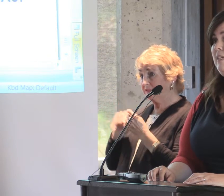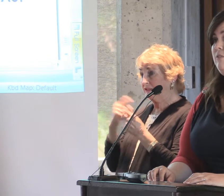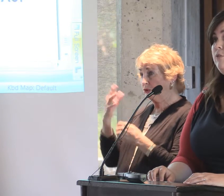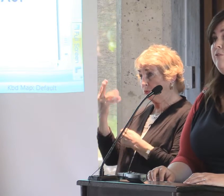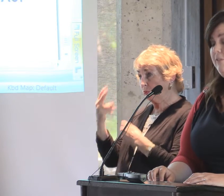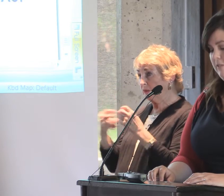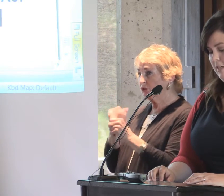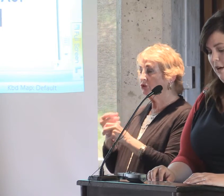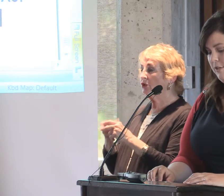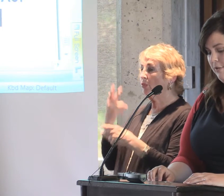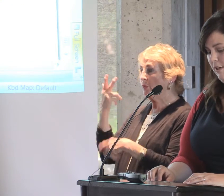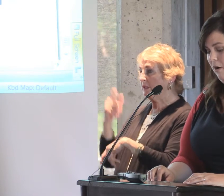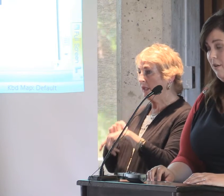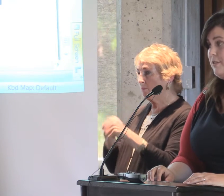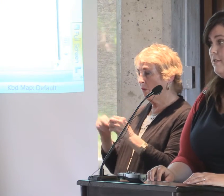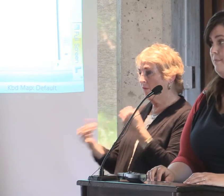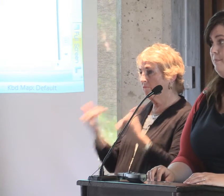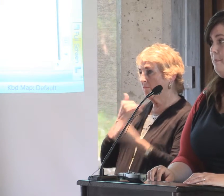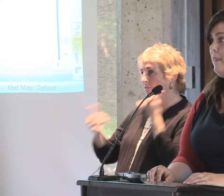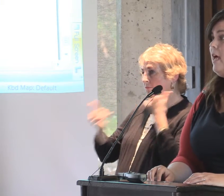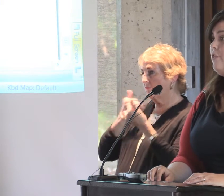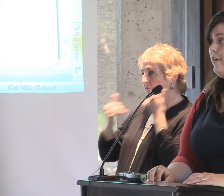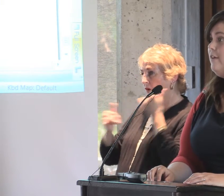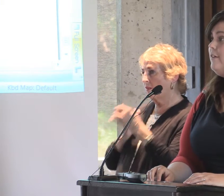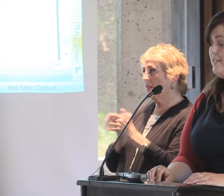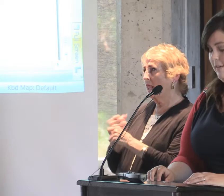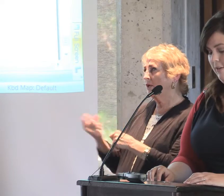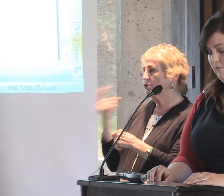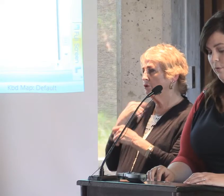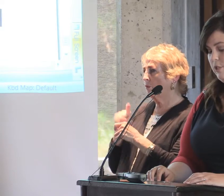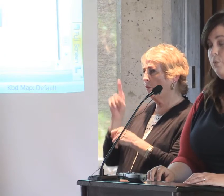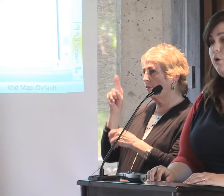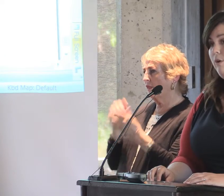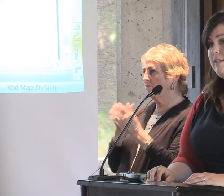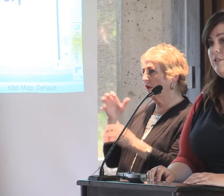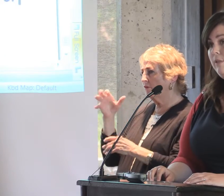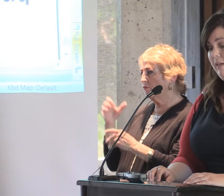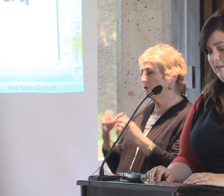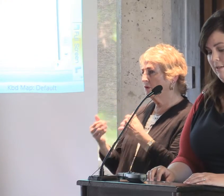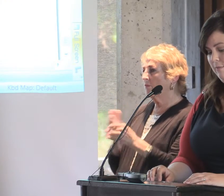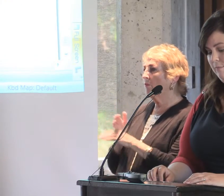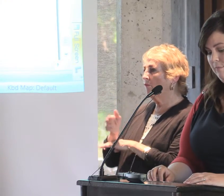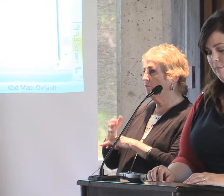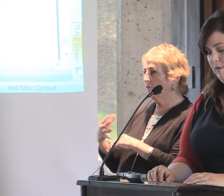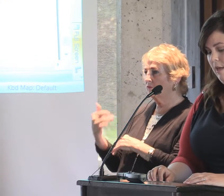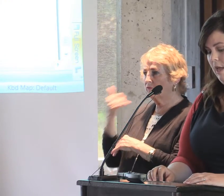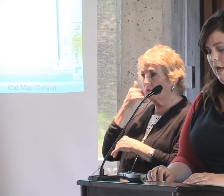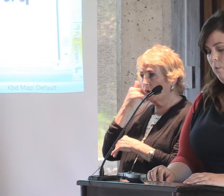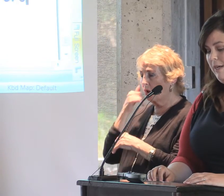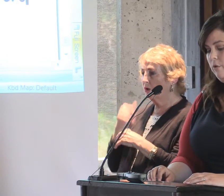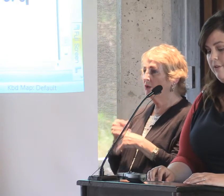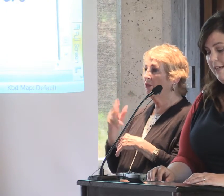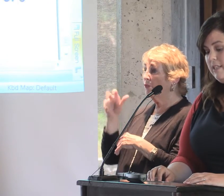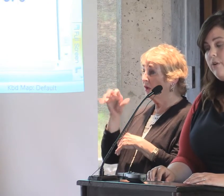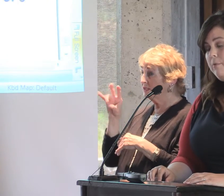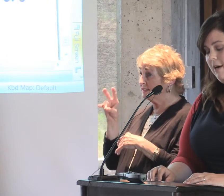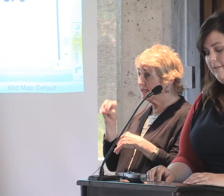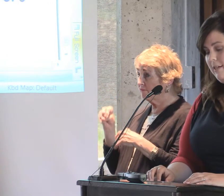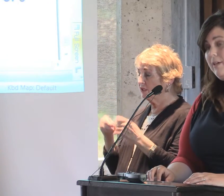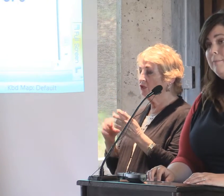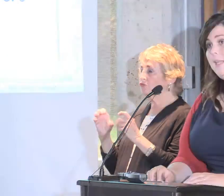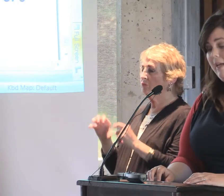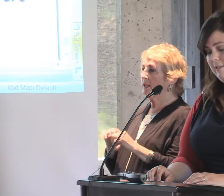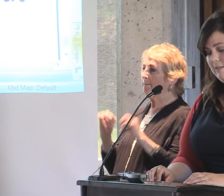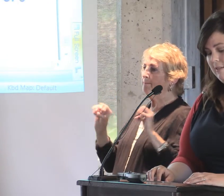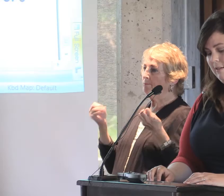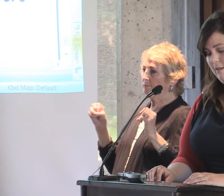we received over 1,500 calls, 370 of which were crisis-related. We know the needs of our province